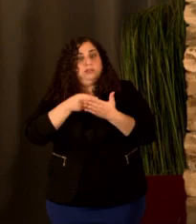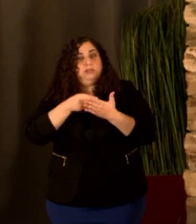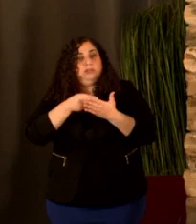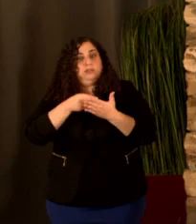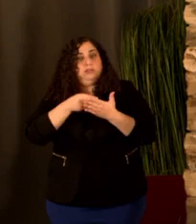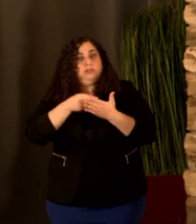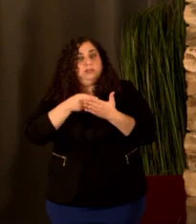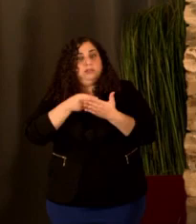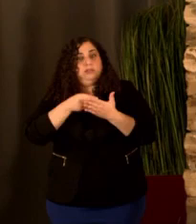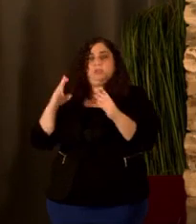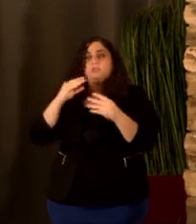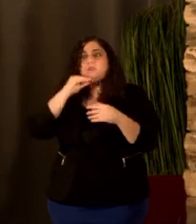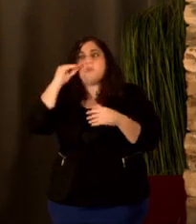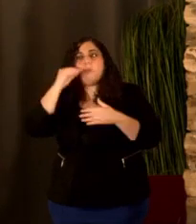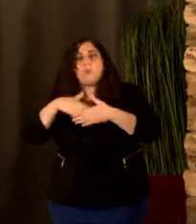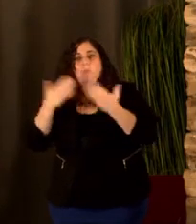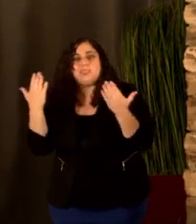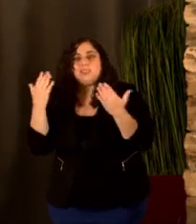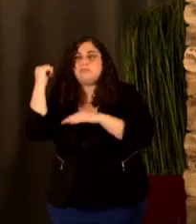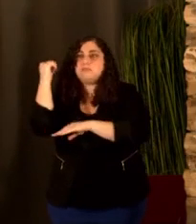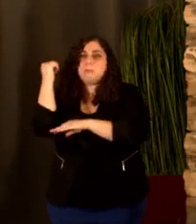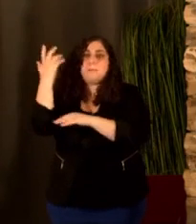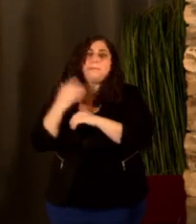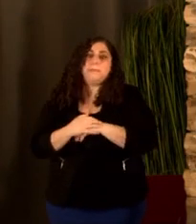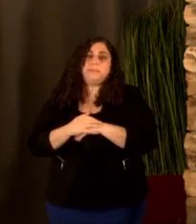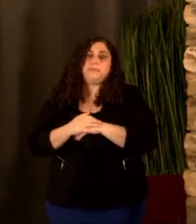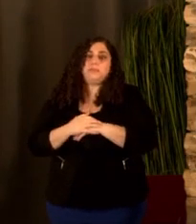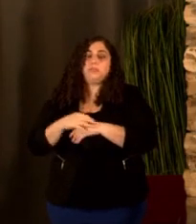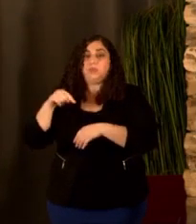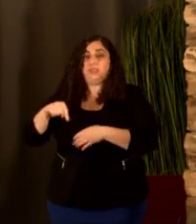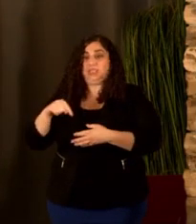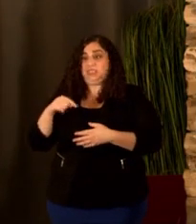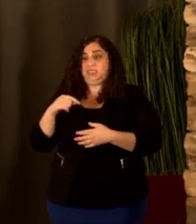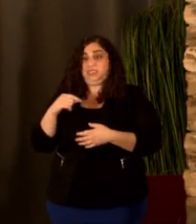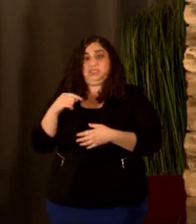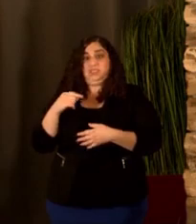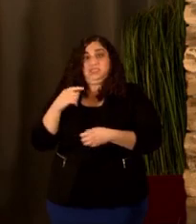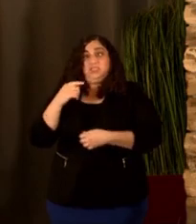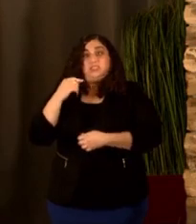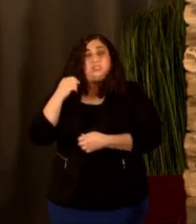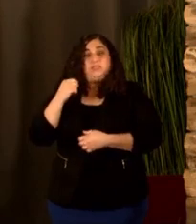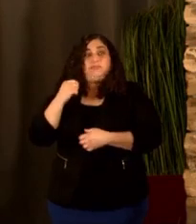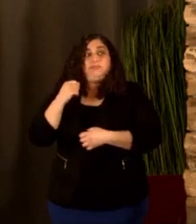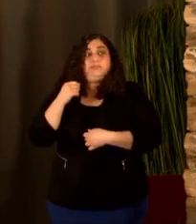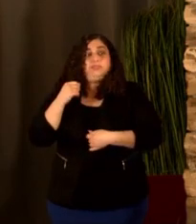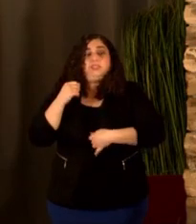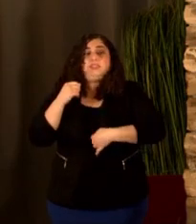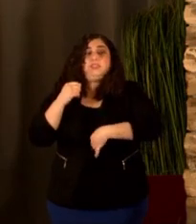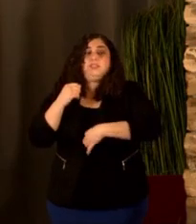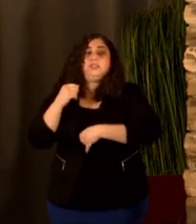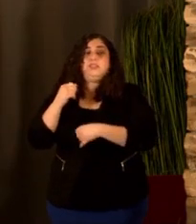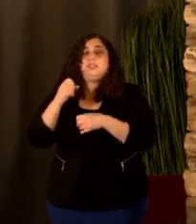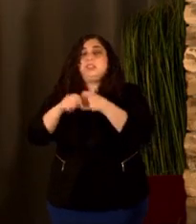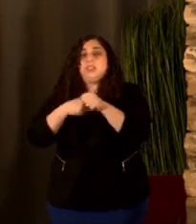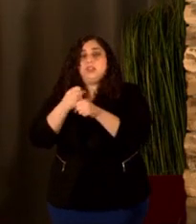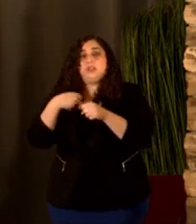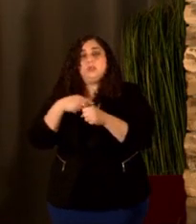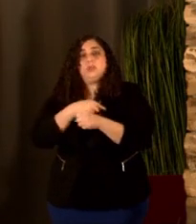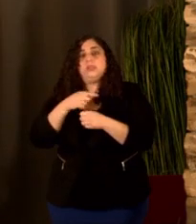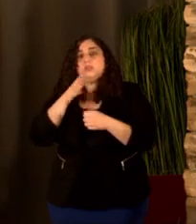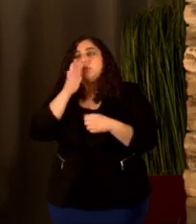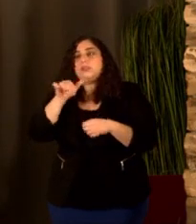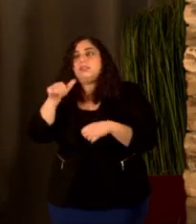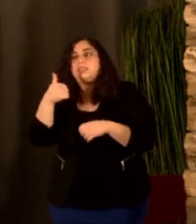homelessness. This year, we are proposing to multiply that by 10. What